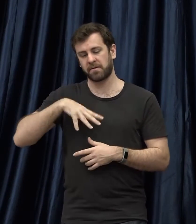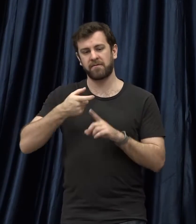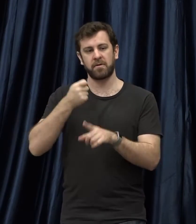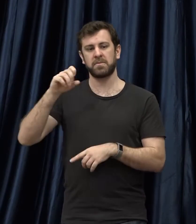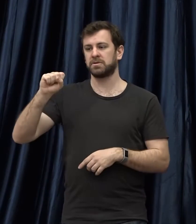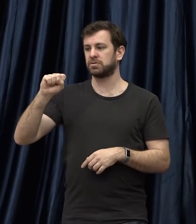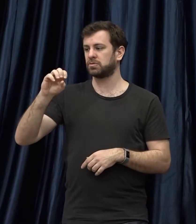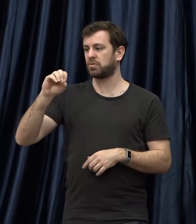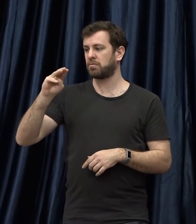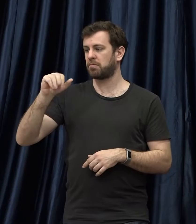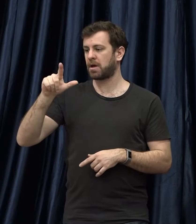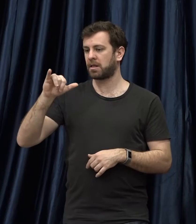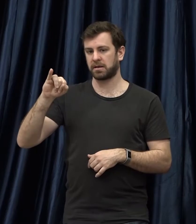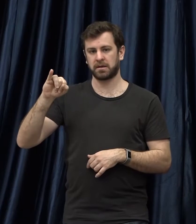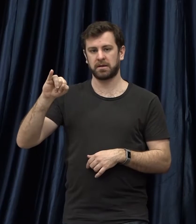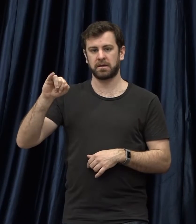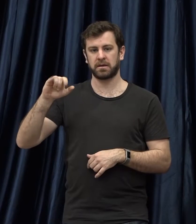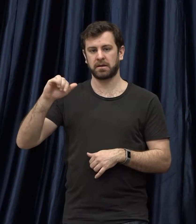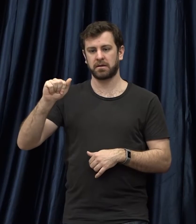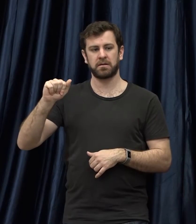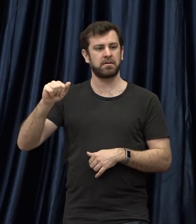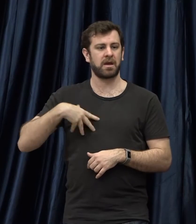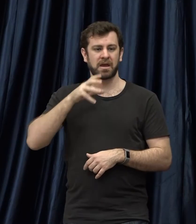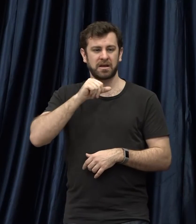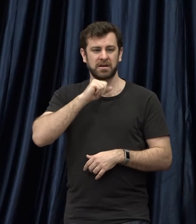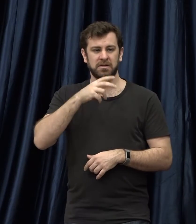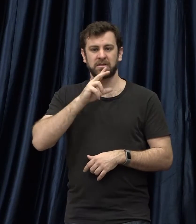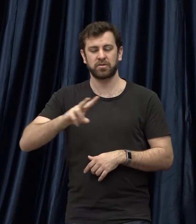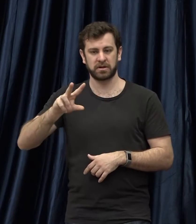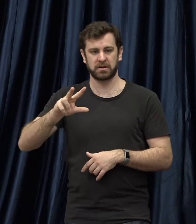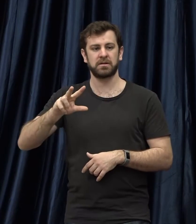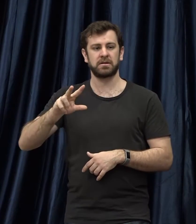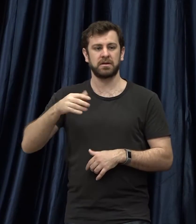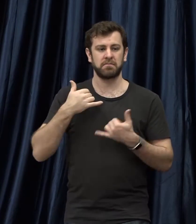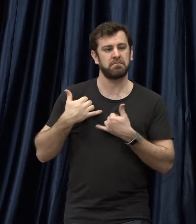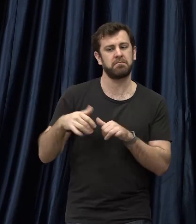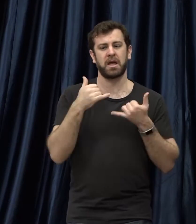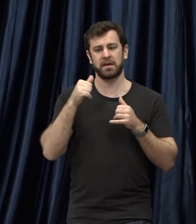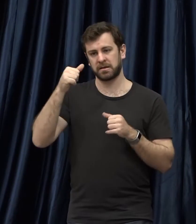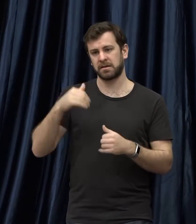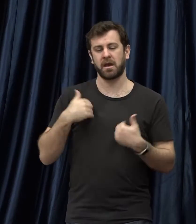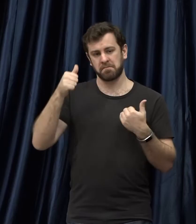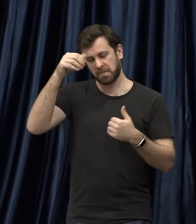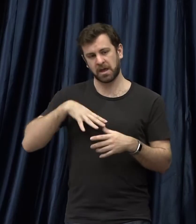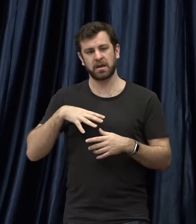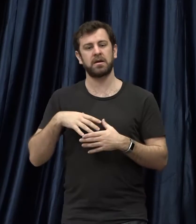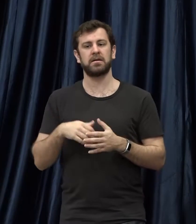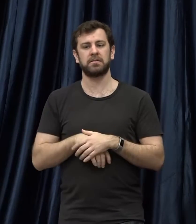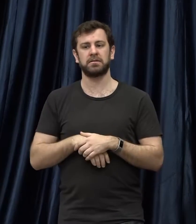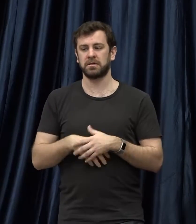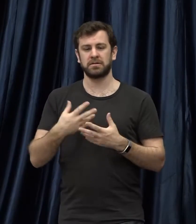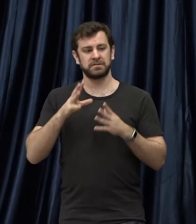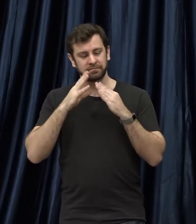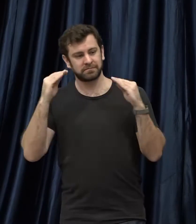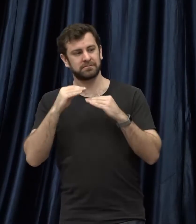3 years old. A playful young man. He played and used to smile a lot, and he would look at the imam